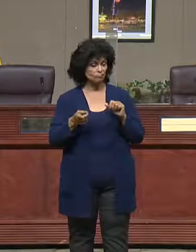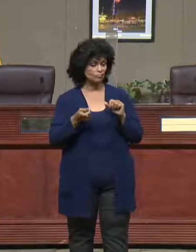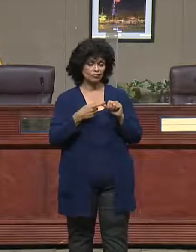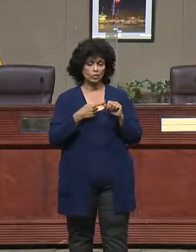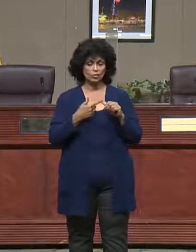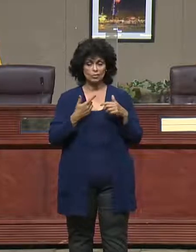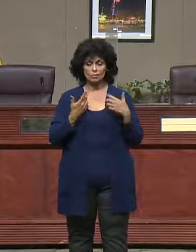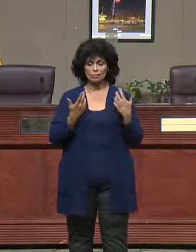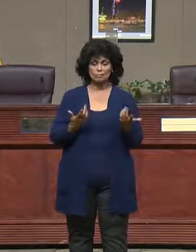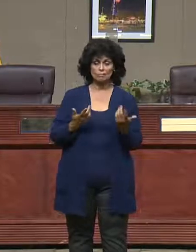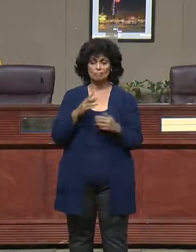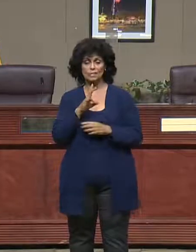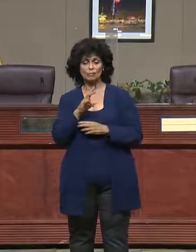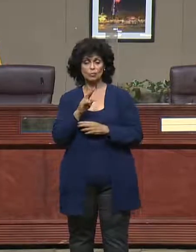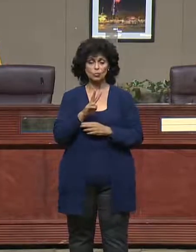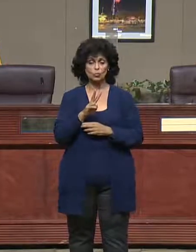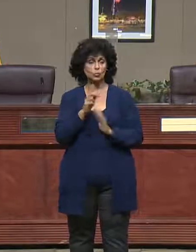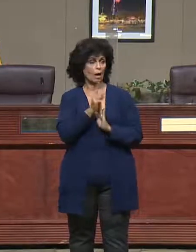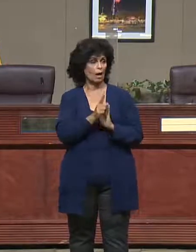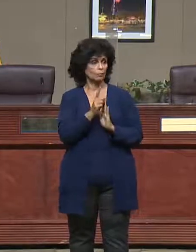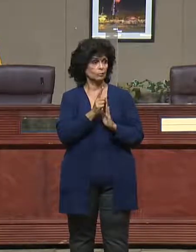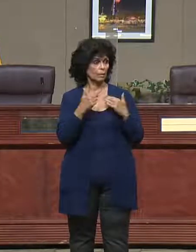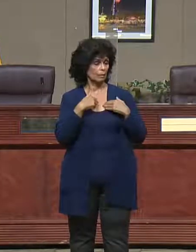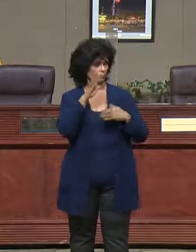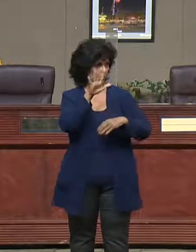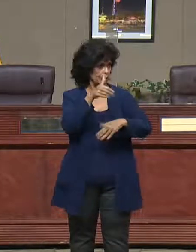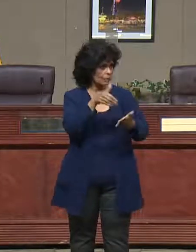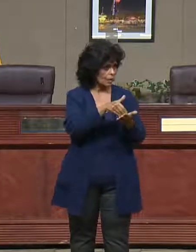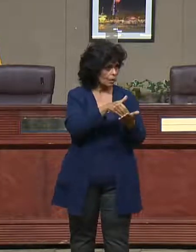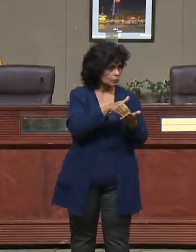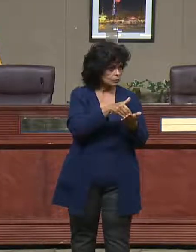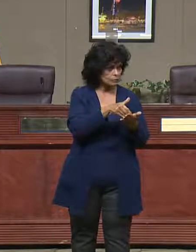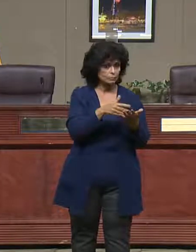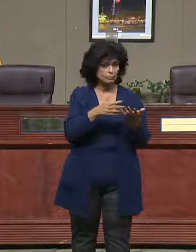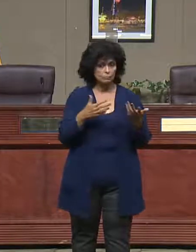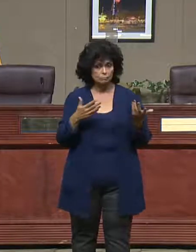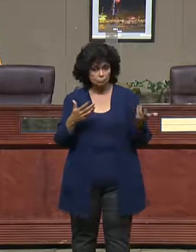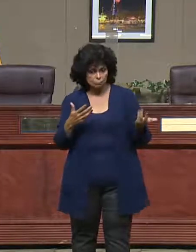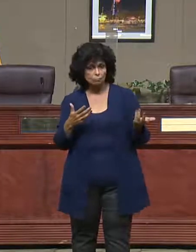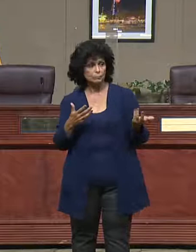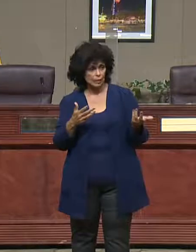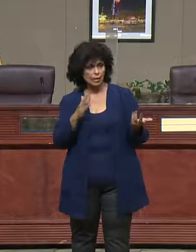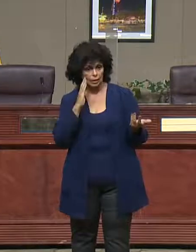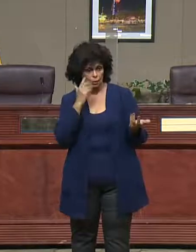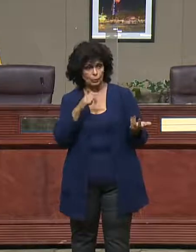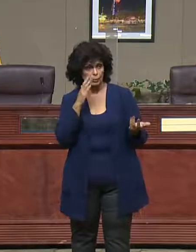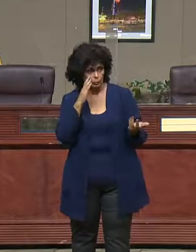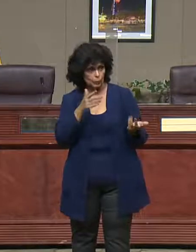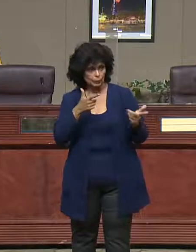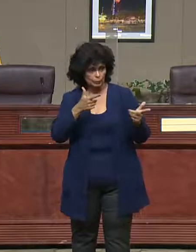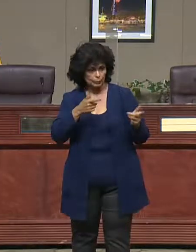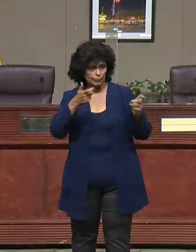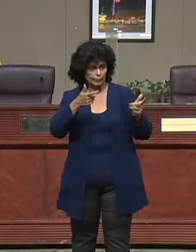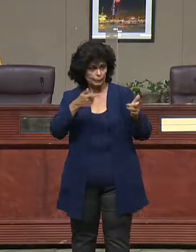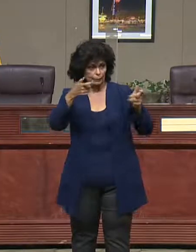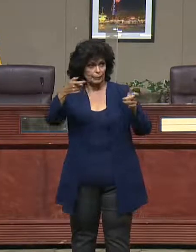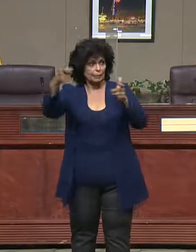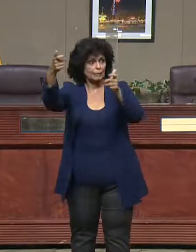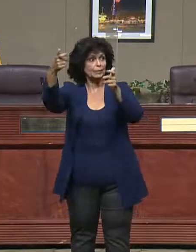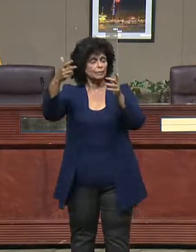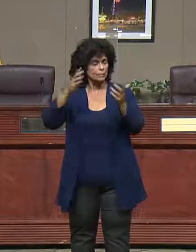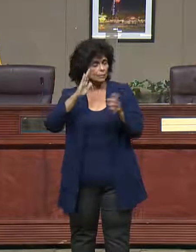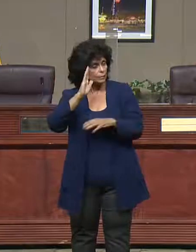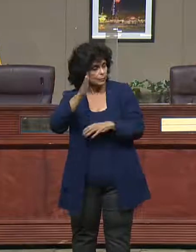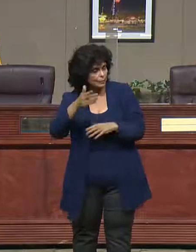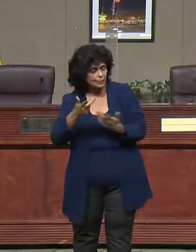first 72 hours or so that we have been doing this, and we are going to speed up, it is safe to